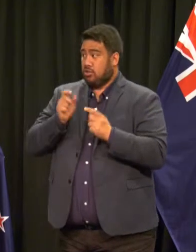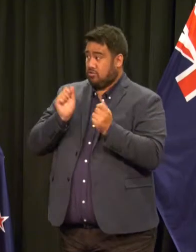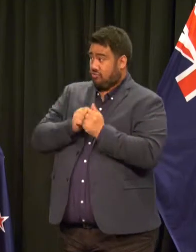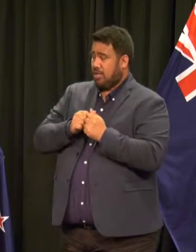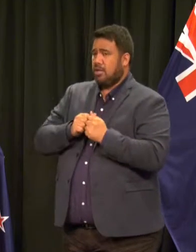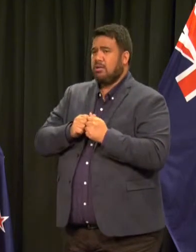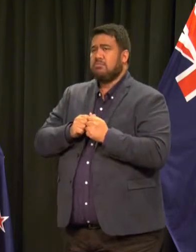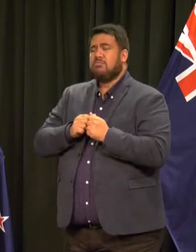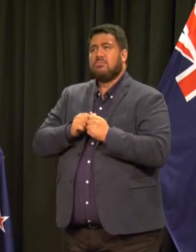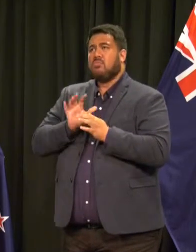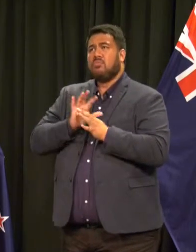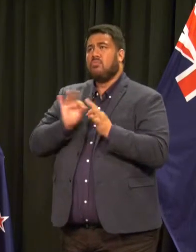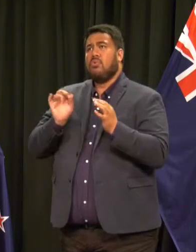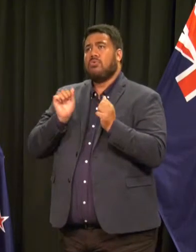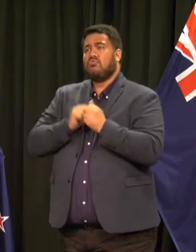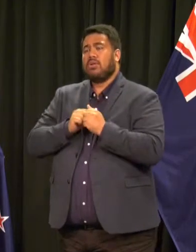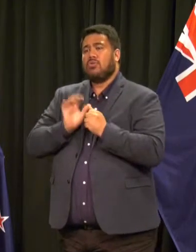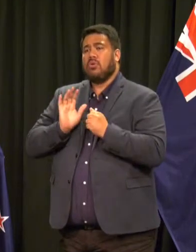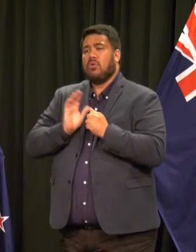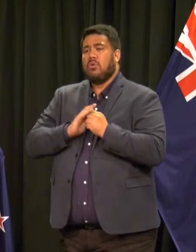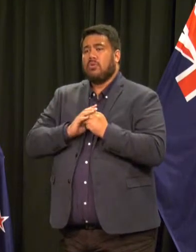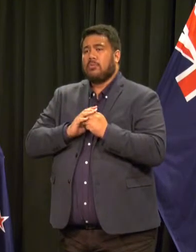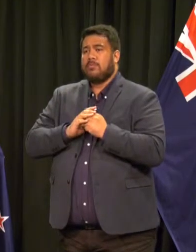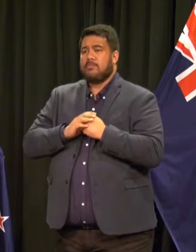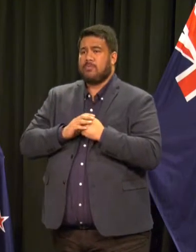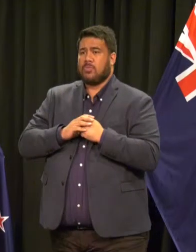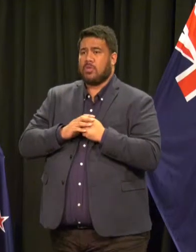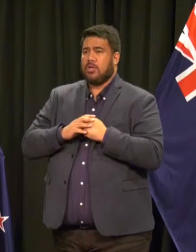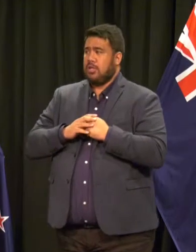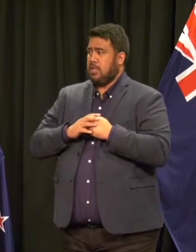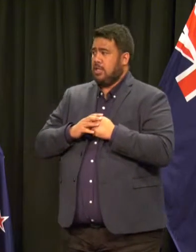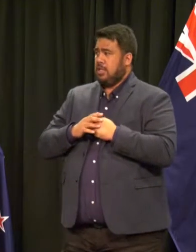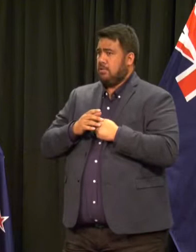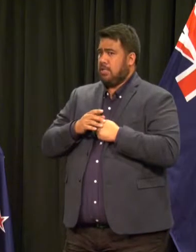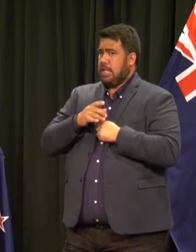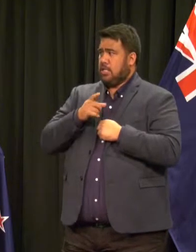No, I wouldn't agree with that. He hasn't been given a dressing down, told to